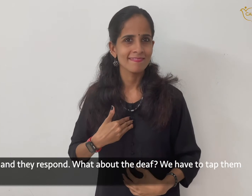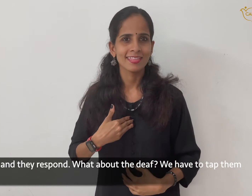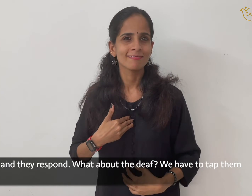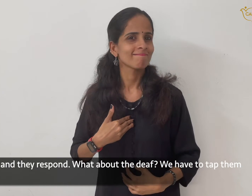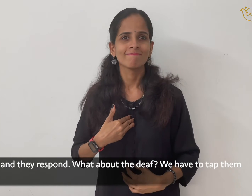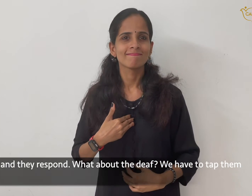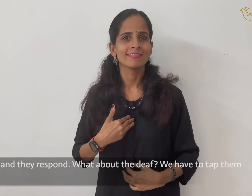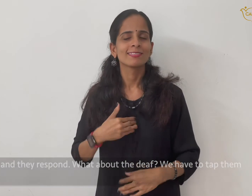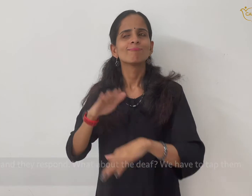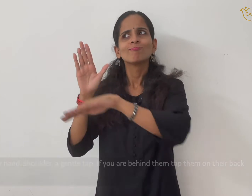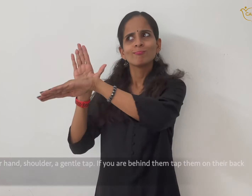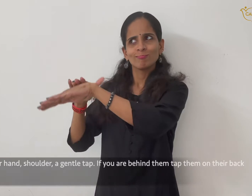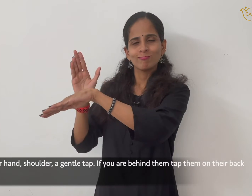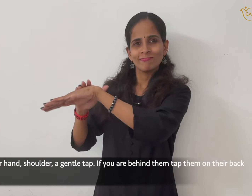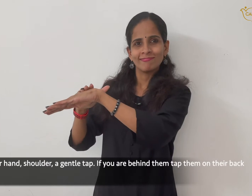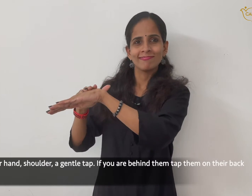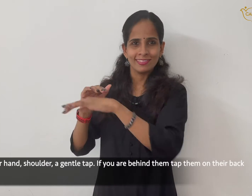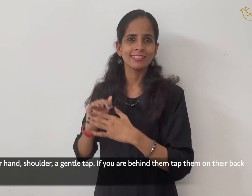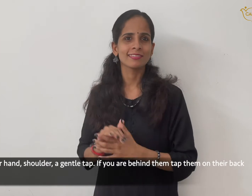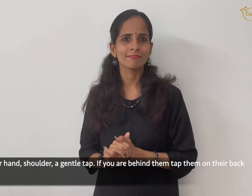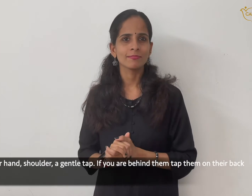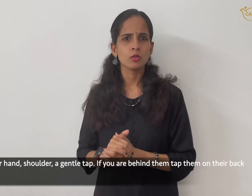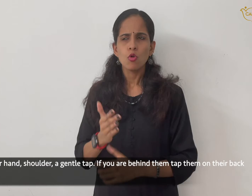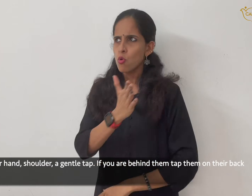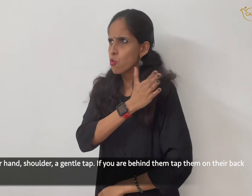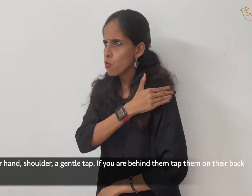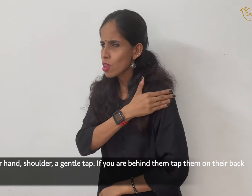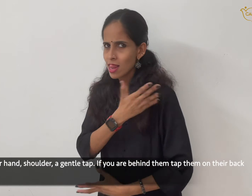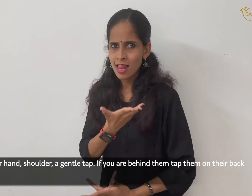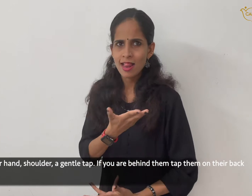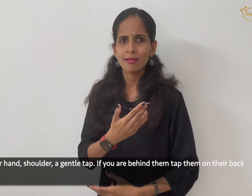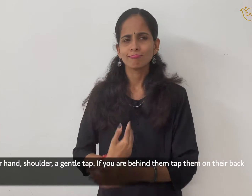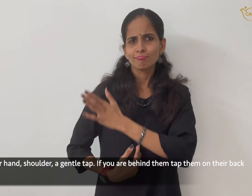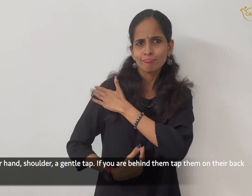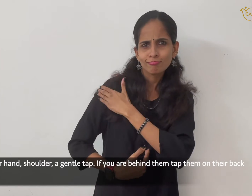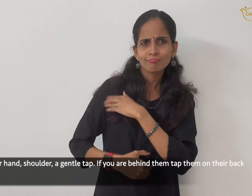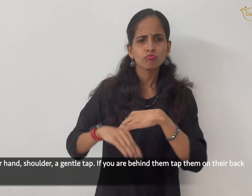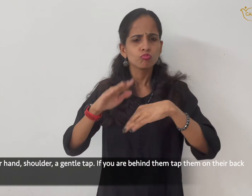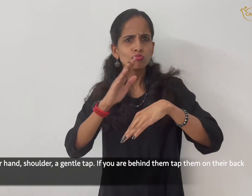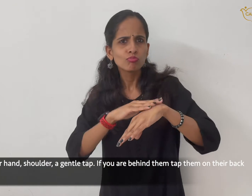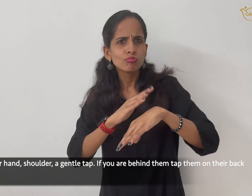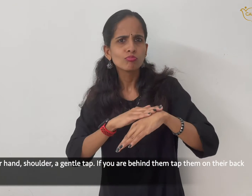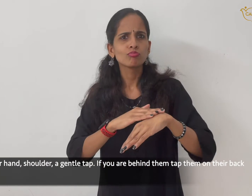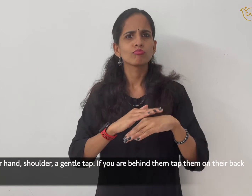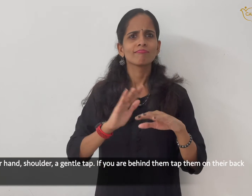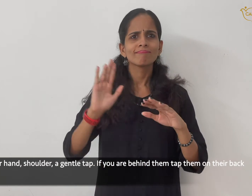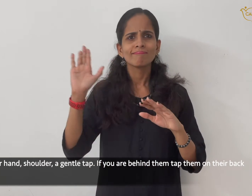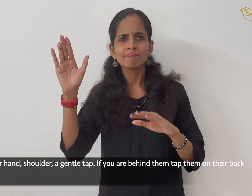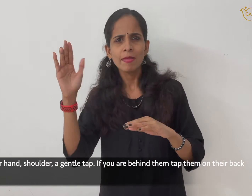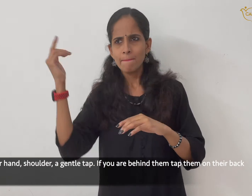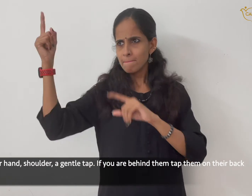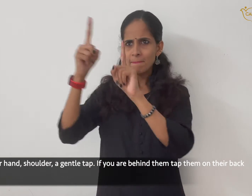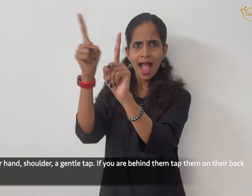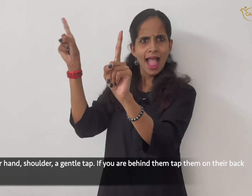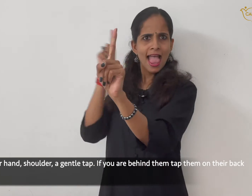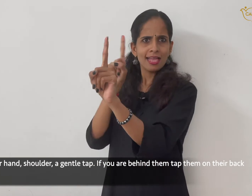We have to tap them, either on their hand, shoulder, a gentle tap. If you are behind